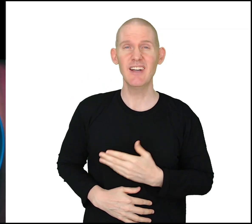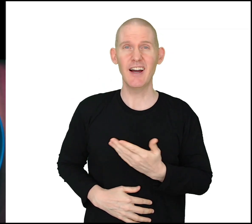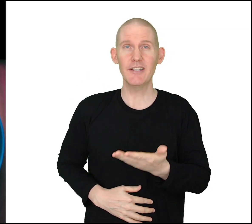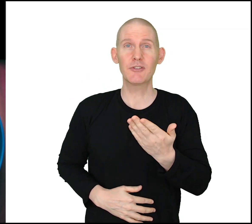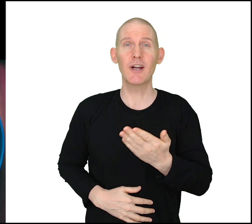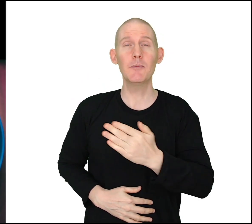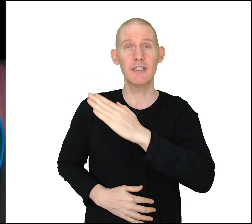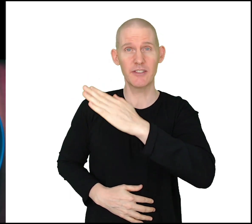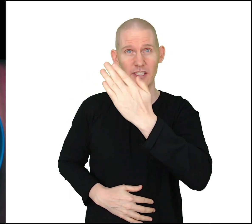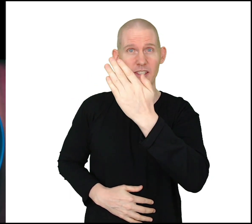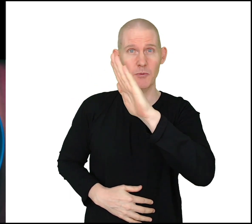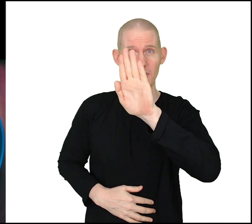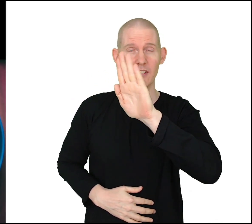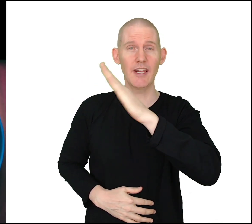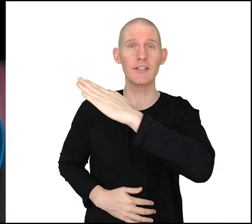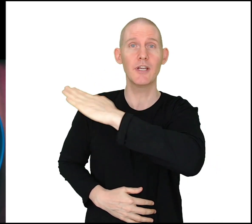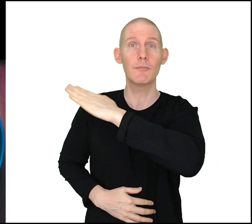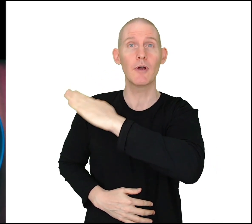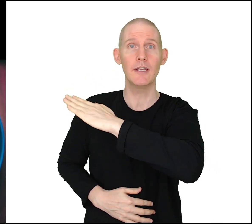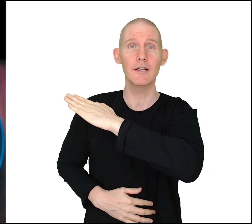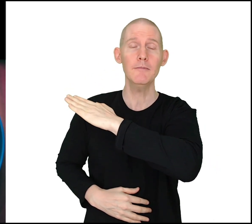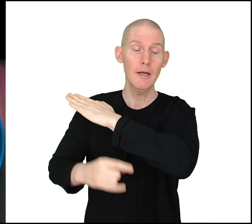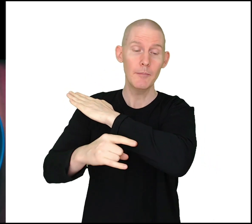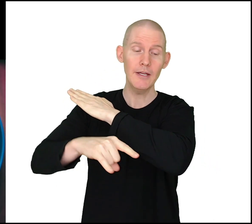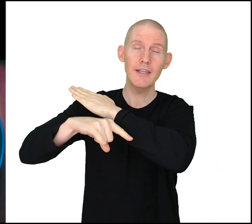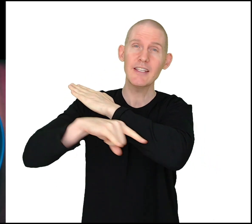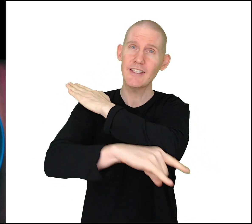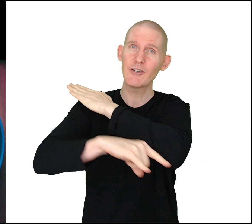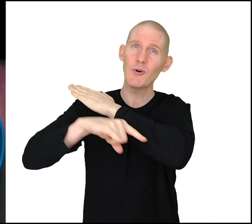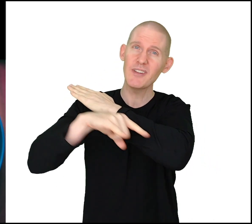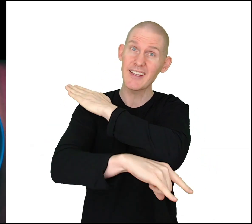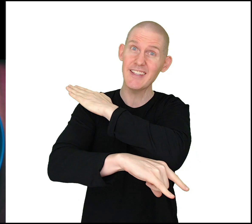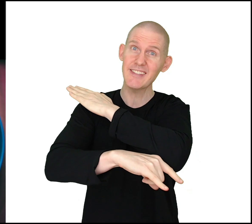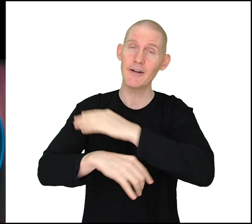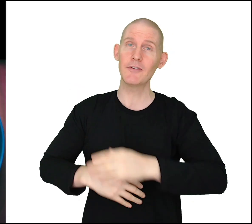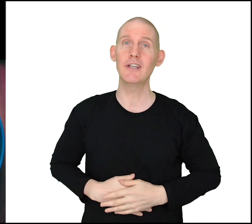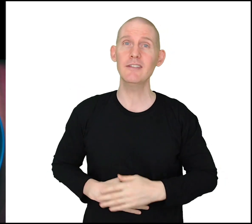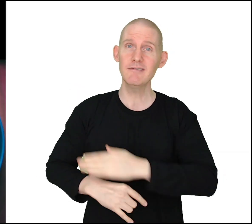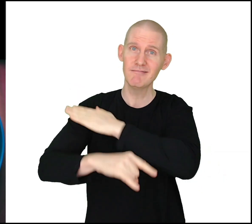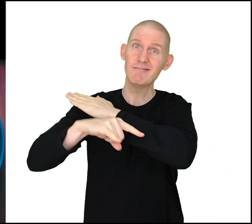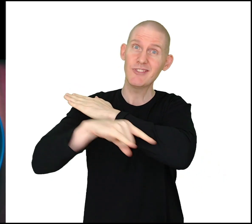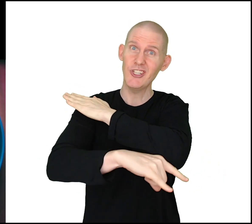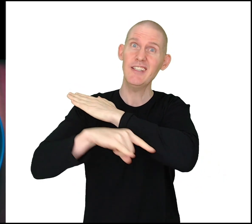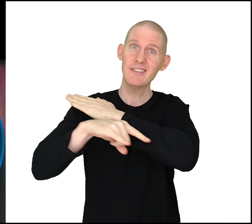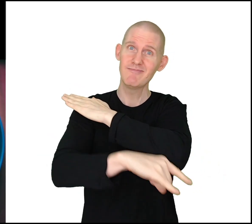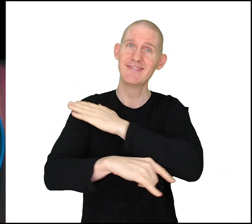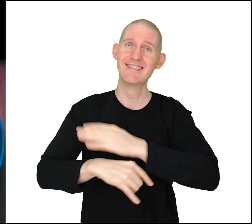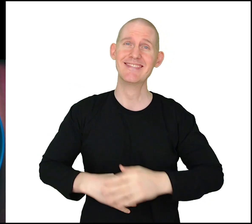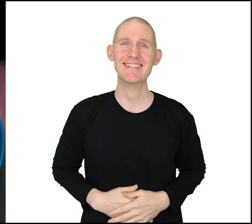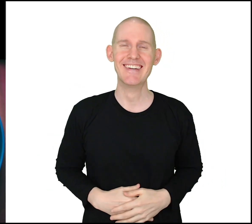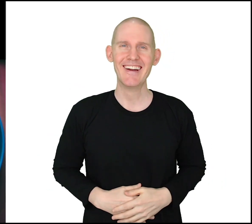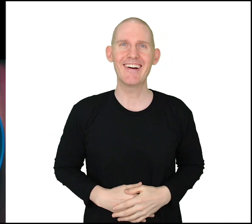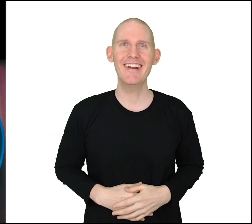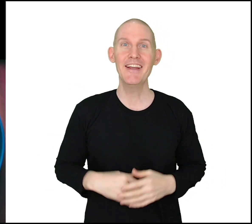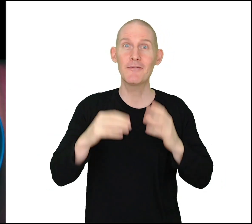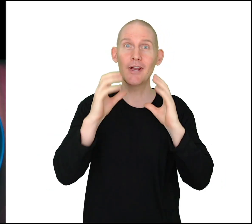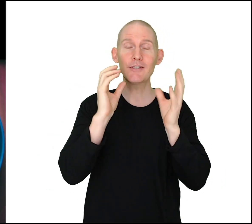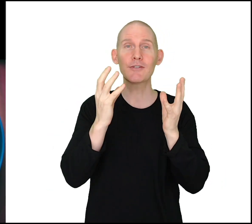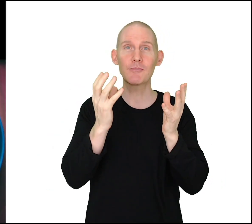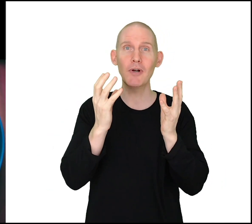just try to be consistent with this hand shape right here. Main thing is that you're going like this down here. Cheat. All right, facial